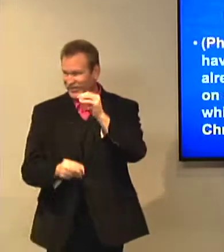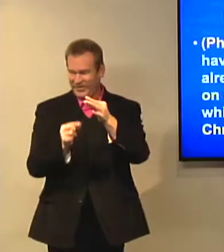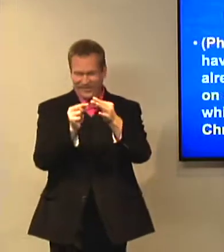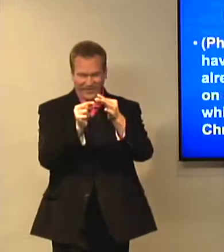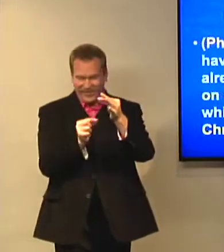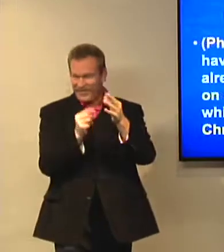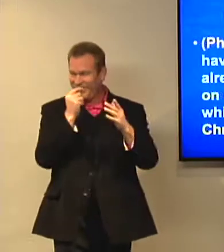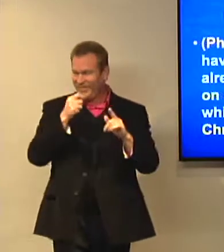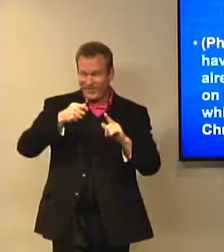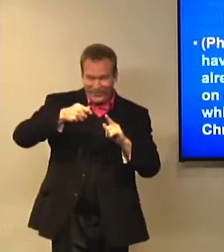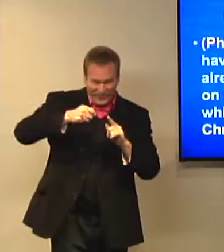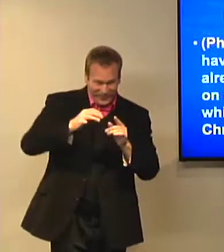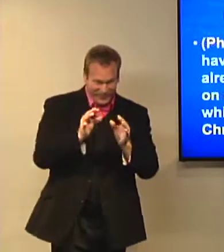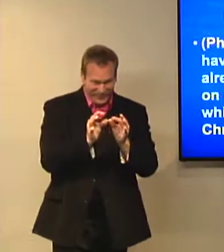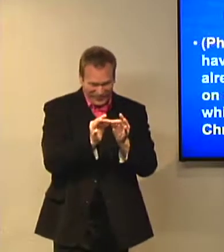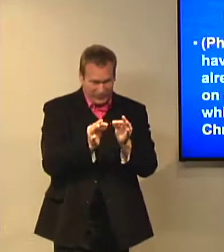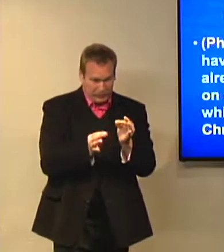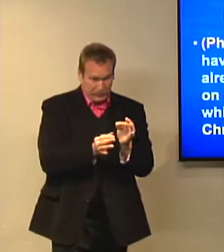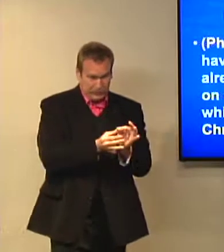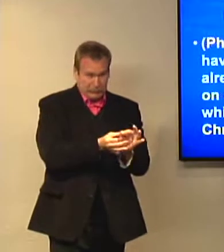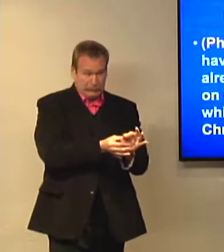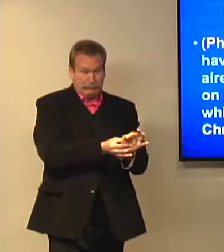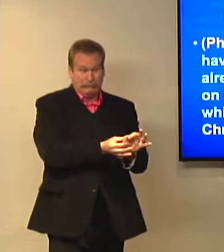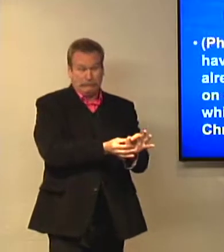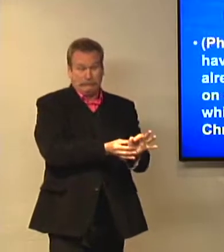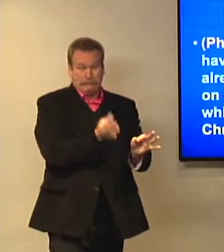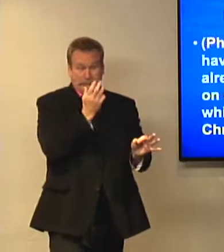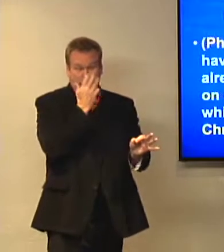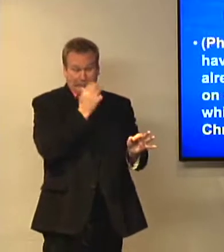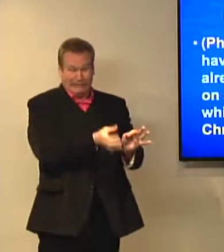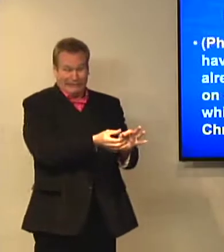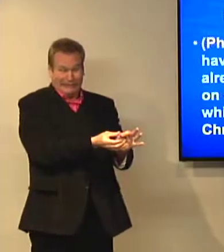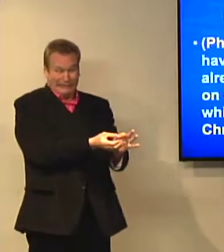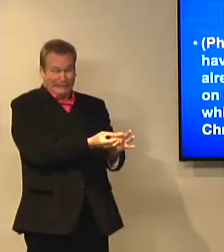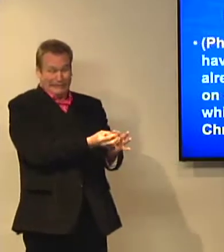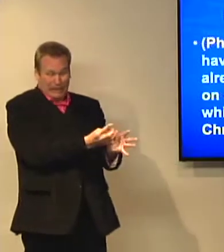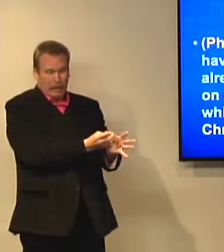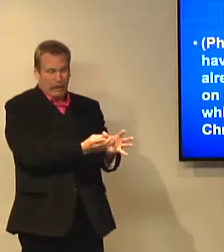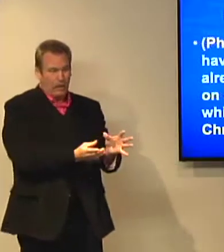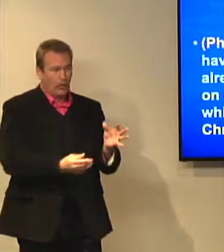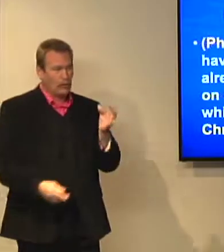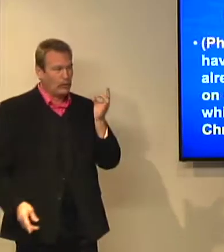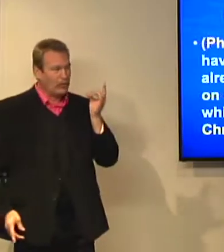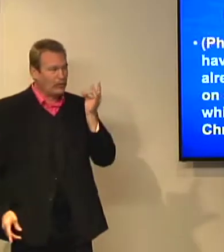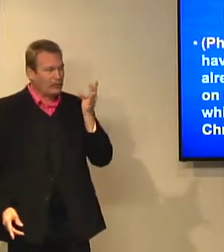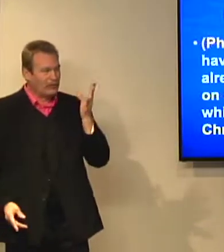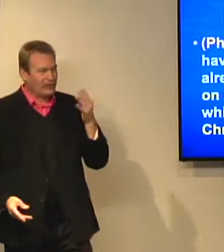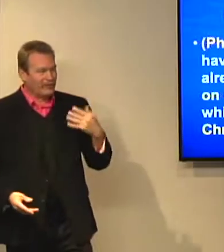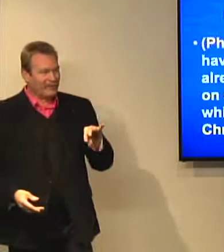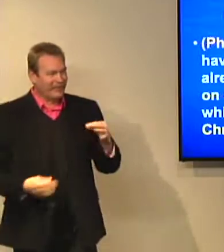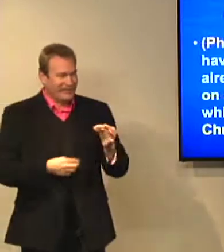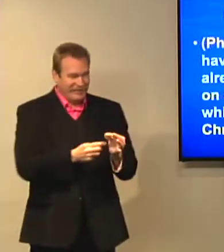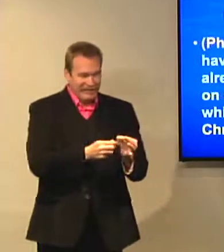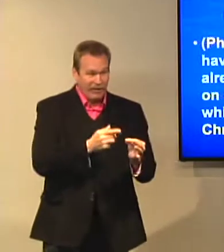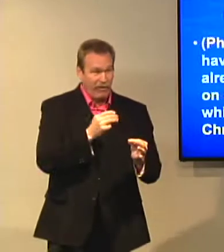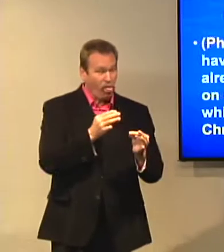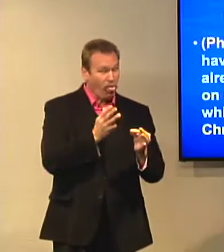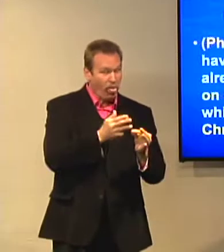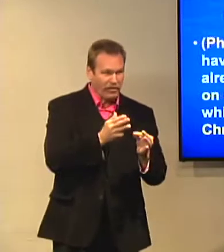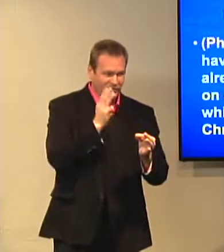Basically like super glue, lay hold. It's this idea of like your fingers being glued together, and it's really hard to get them apart if they accidentally get